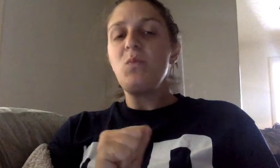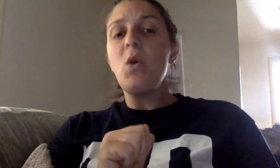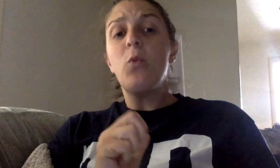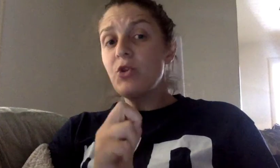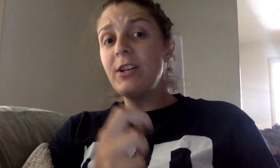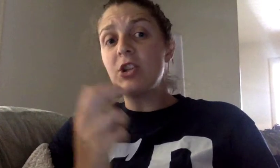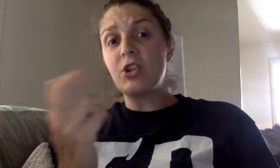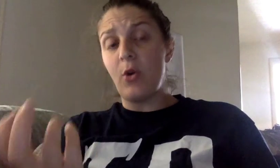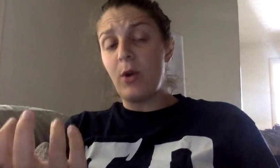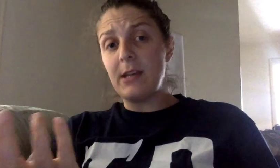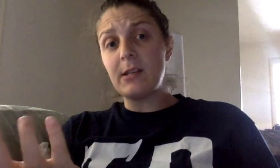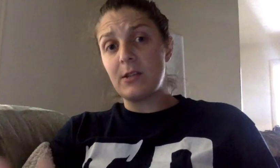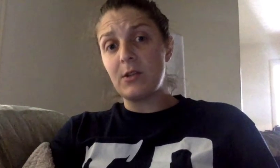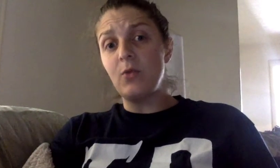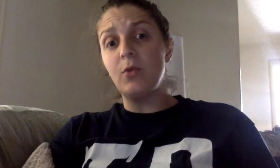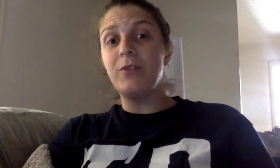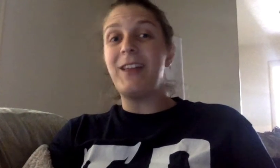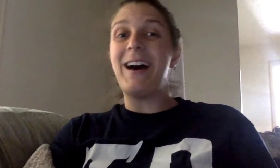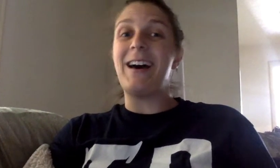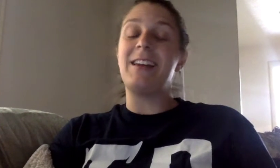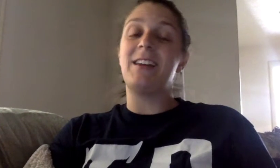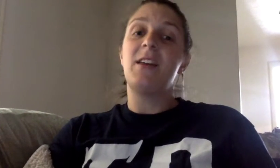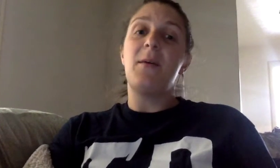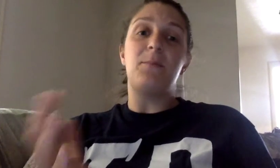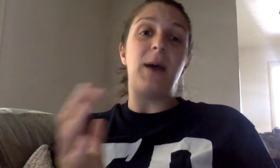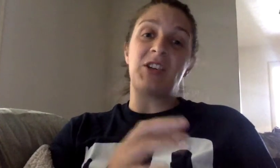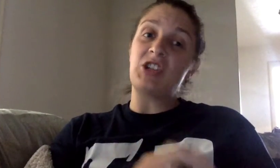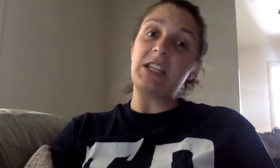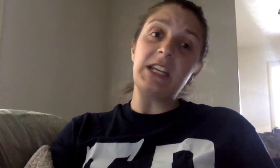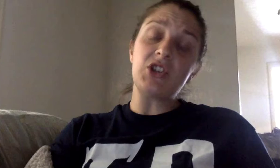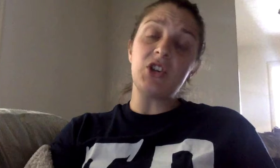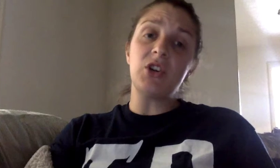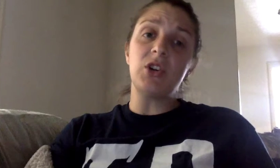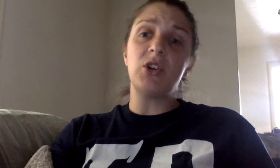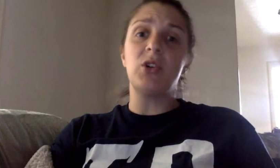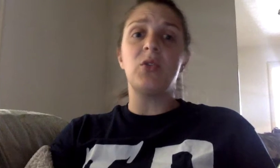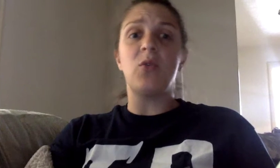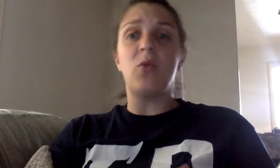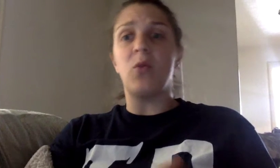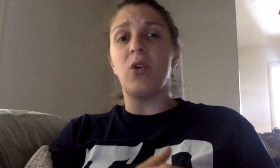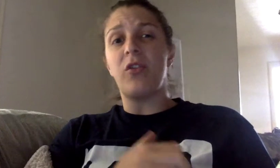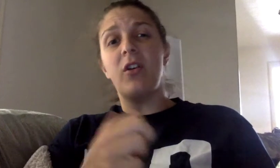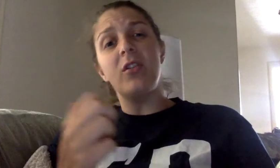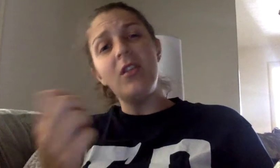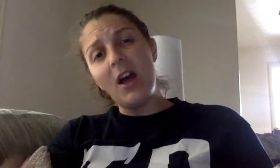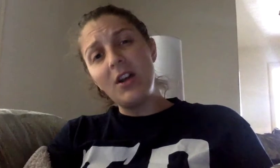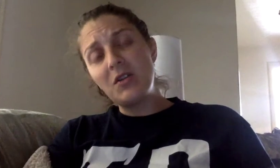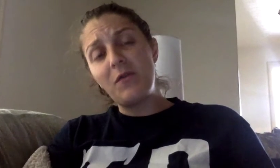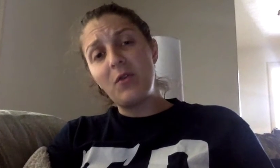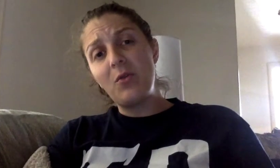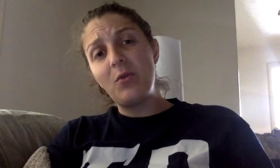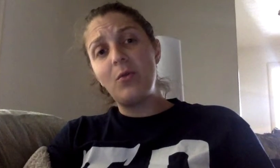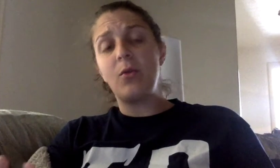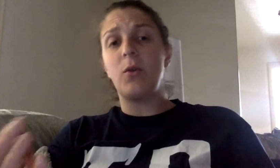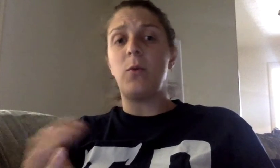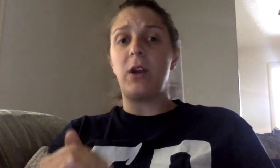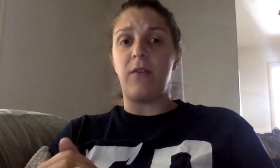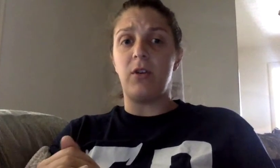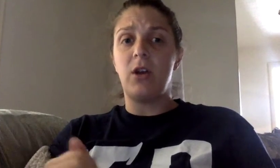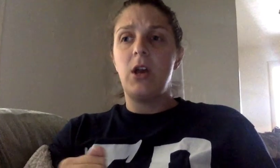We're trying to showcase the school, not bash a teacher or the lunch food or whatever.